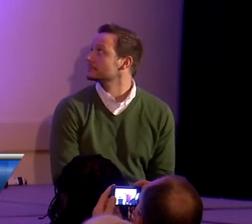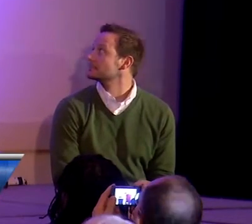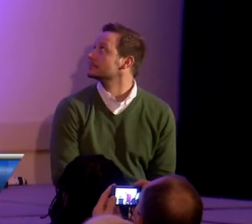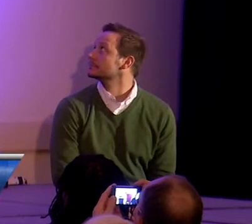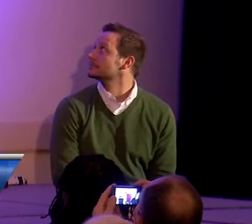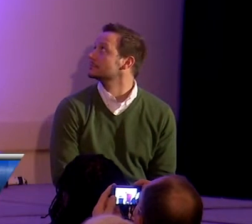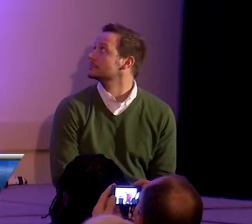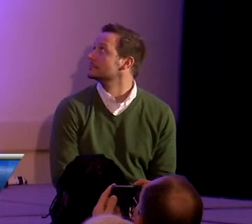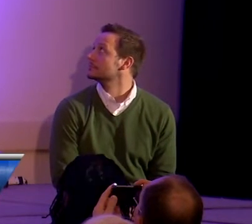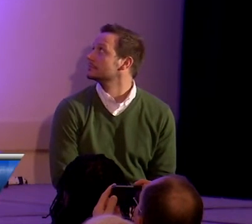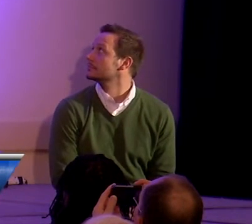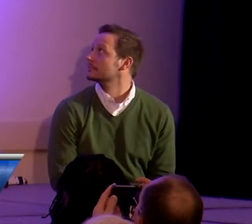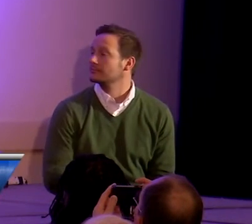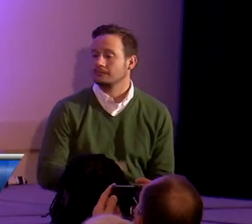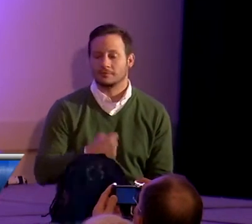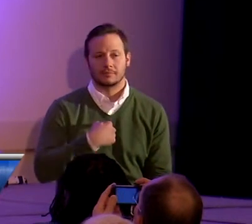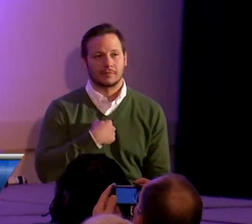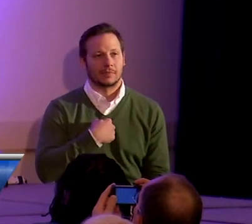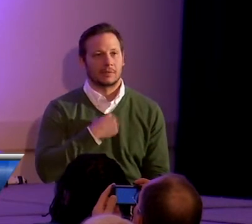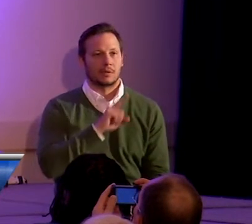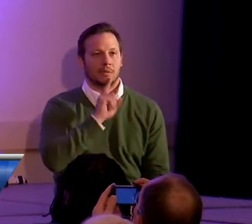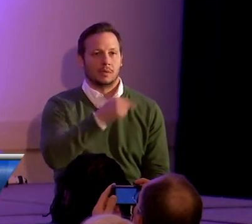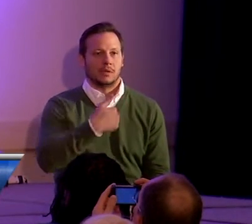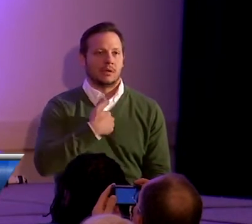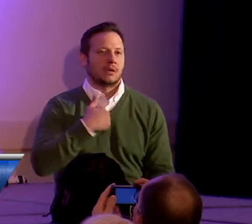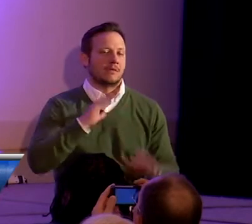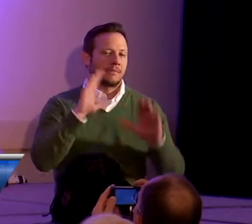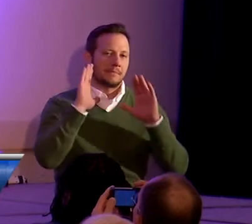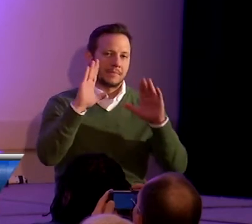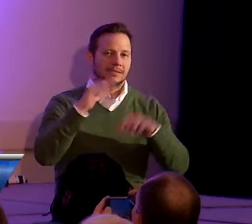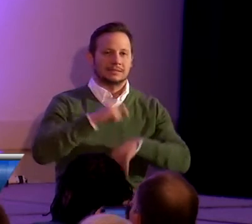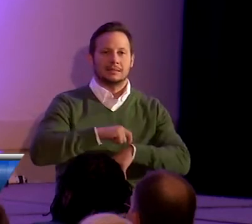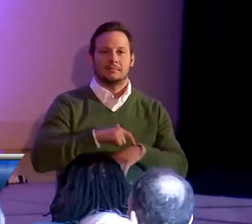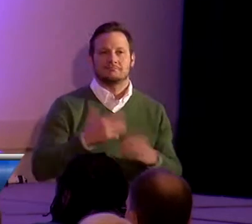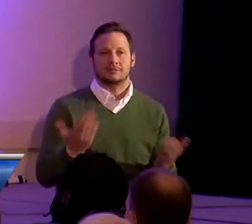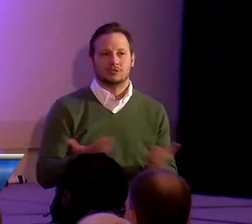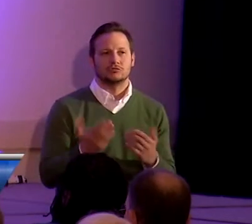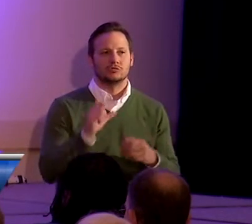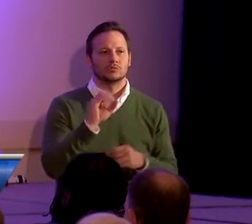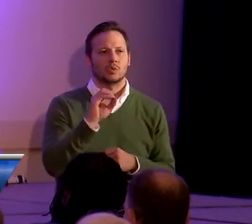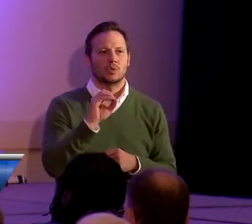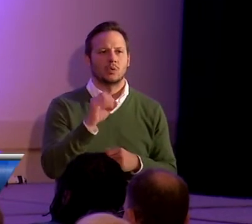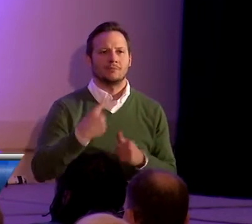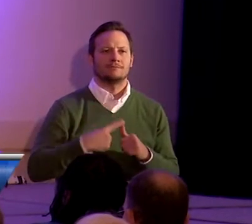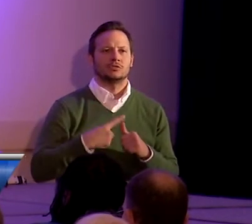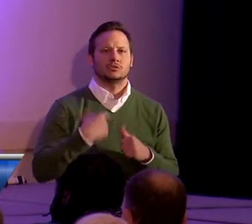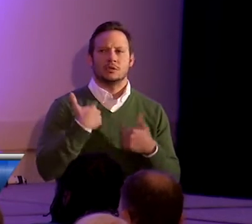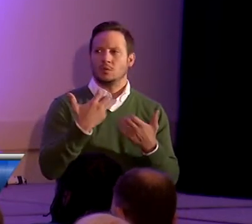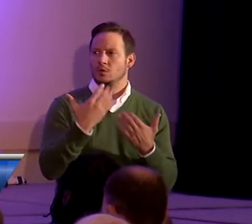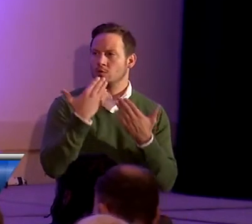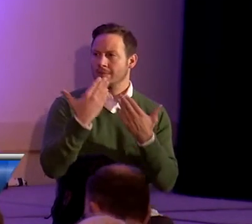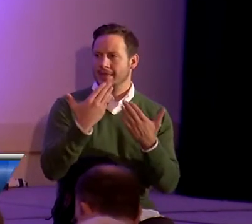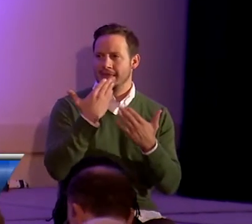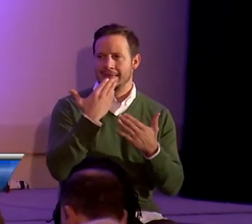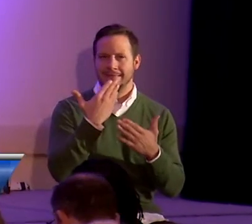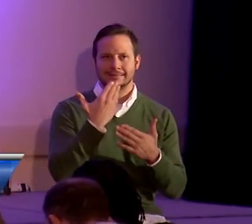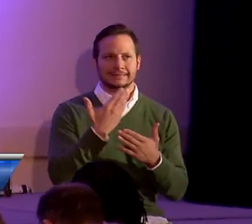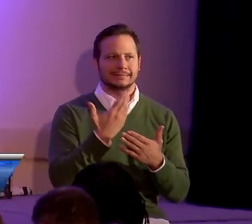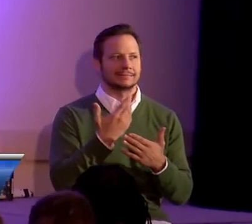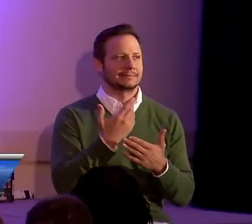I have been having an amazing time at this conference. So first, I want to get a little bit of thank yous out of the way.